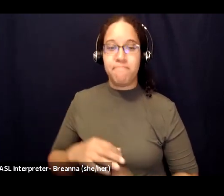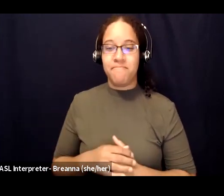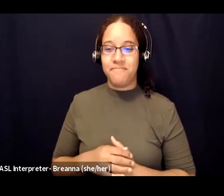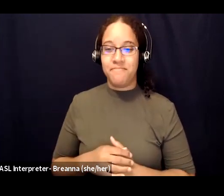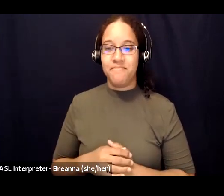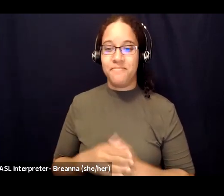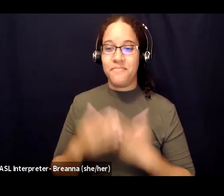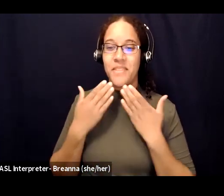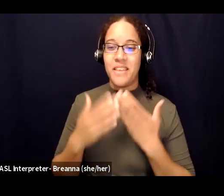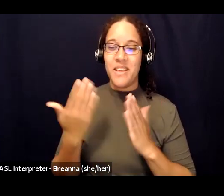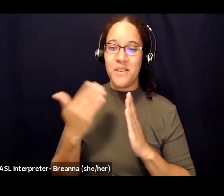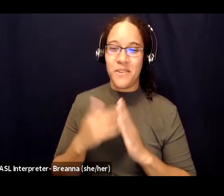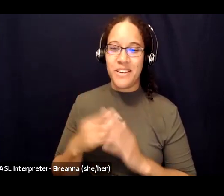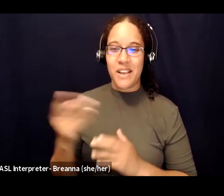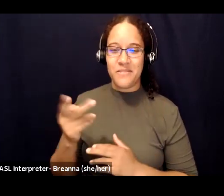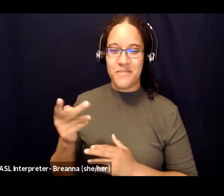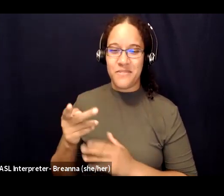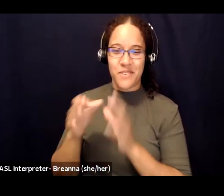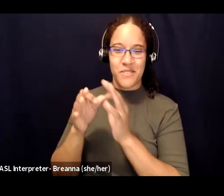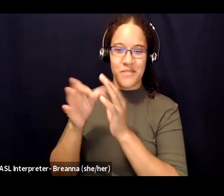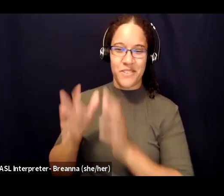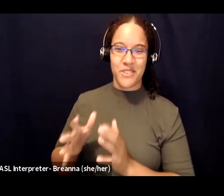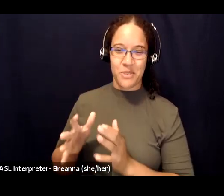our lovely interpreters i'm going to go ahead and end the recording